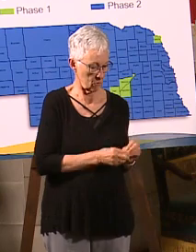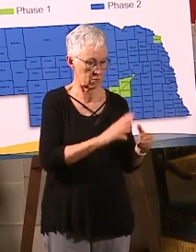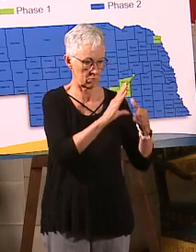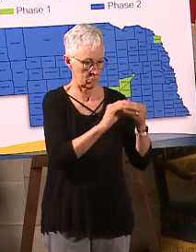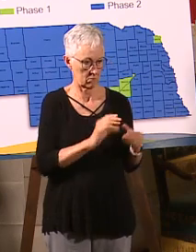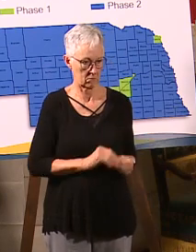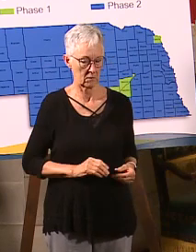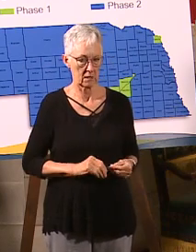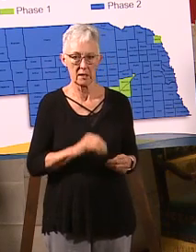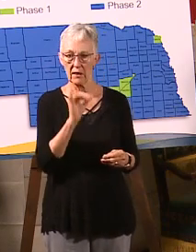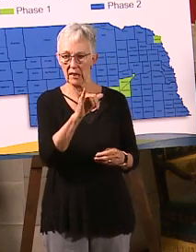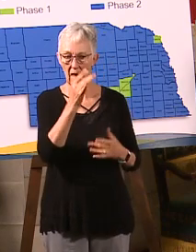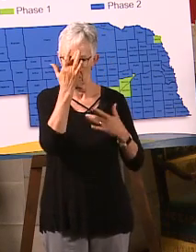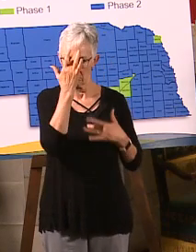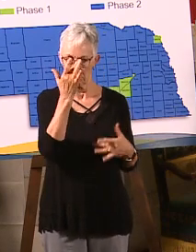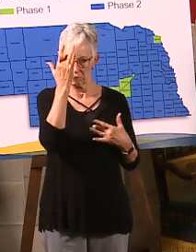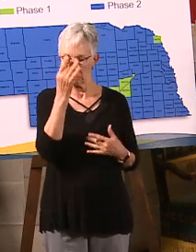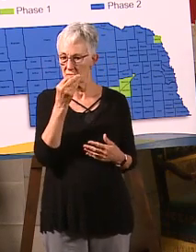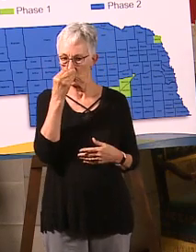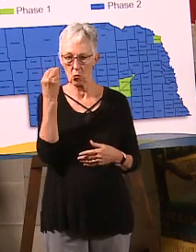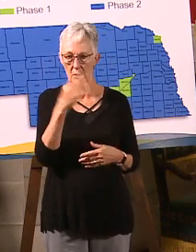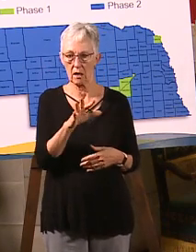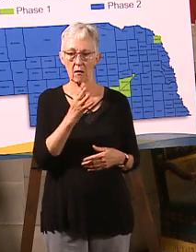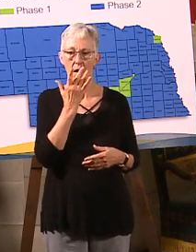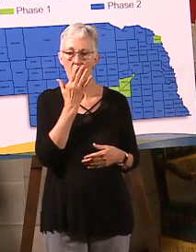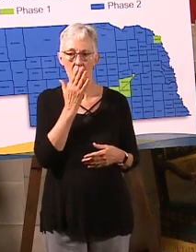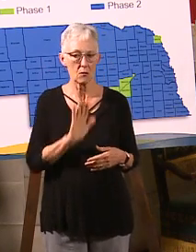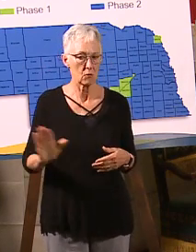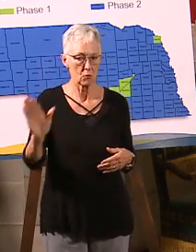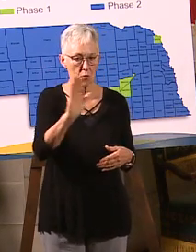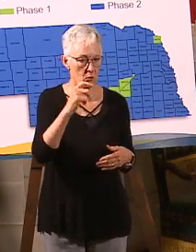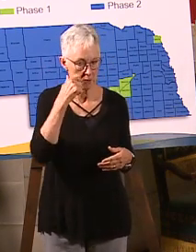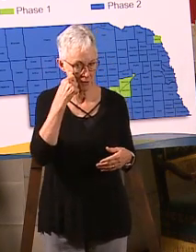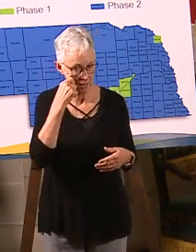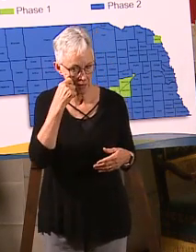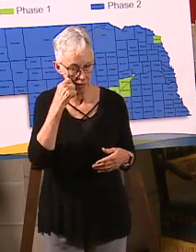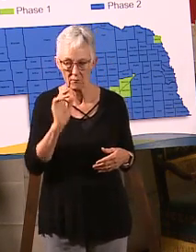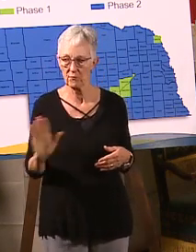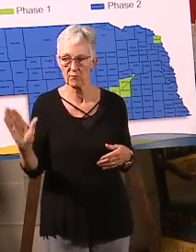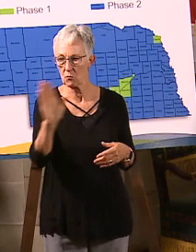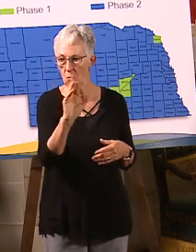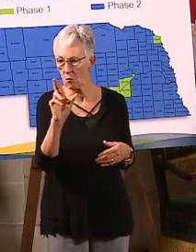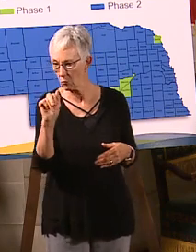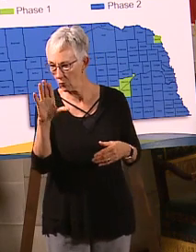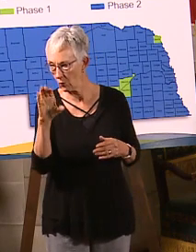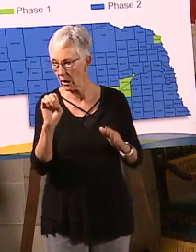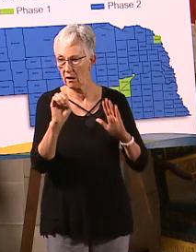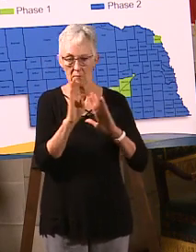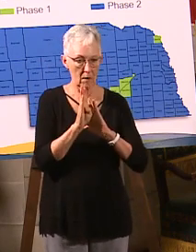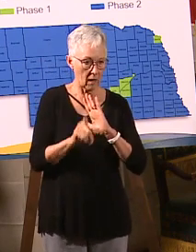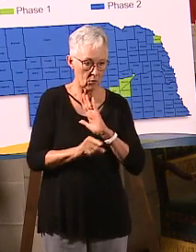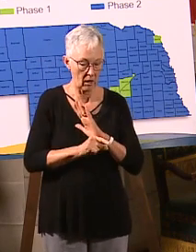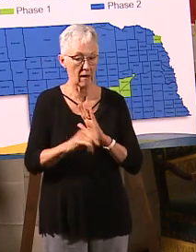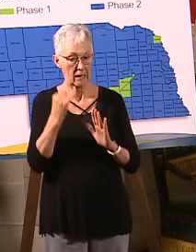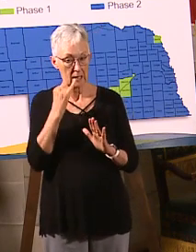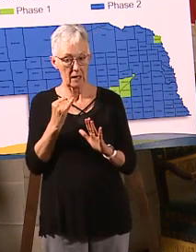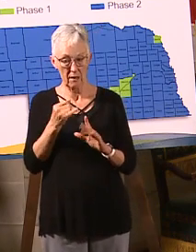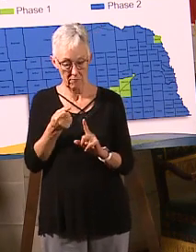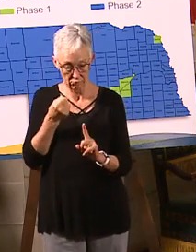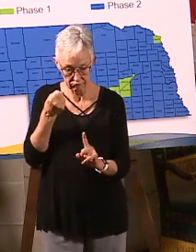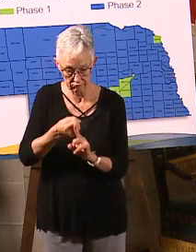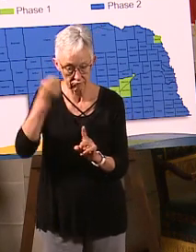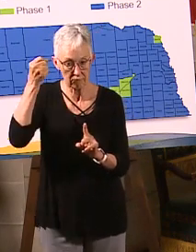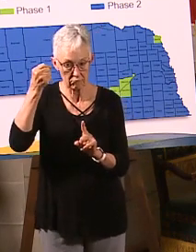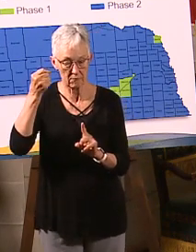care what the color of your skin is. It does not care what race or ethnicity you are. If it can get to you, it wants to infect you.